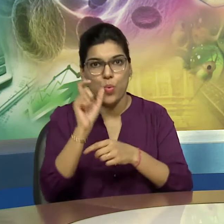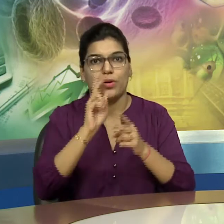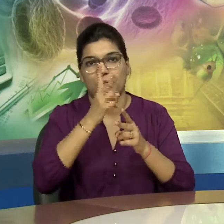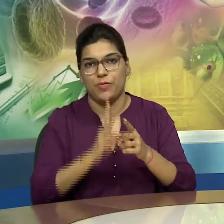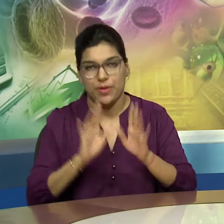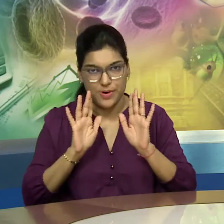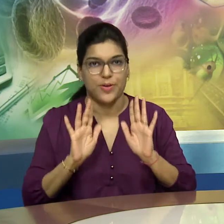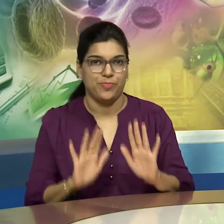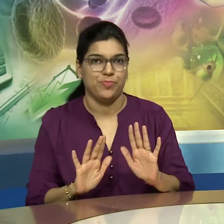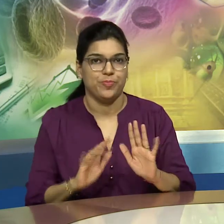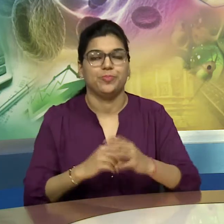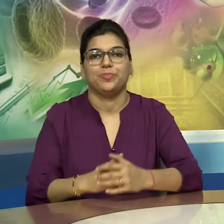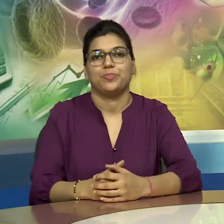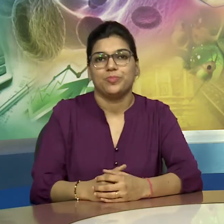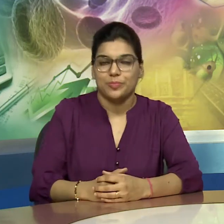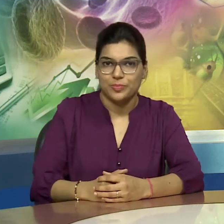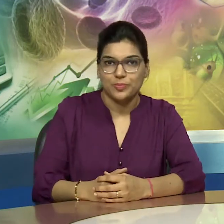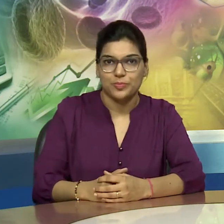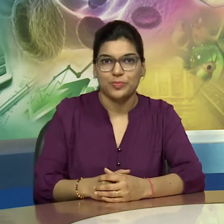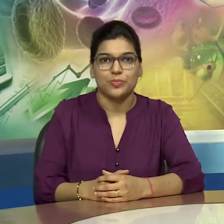forms, we will learn almost all those.